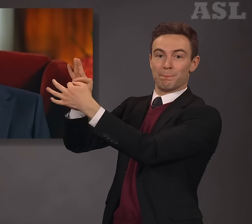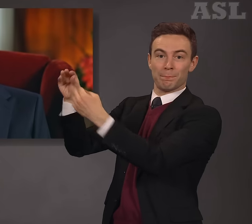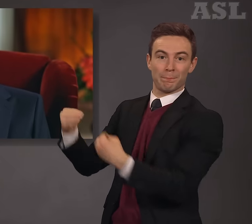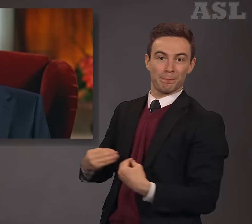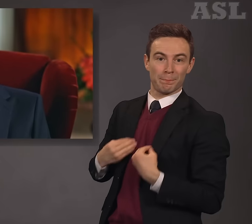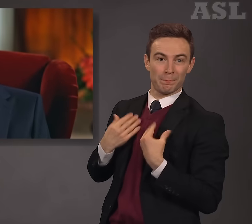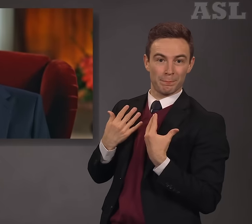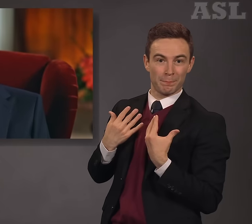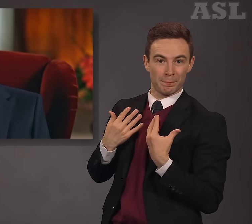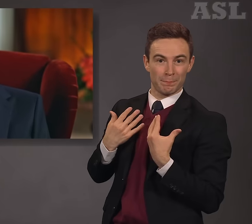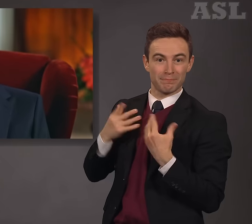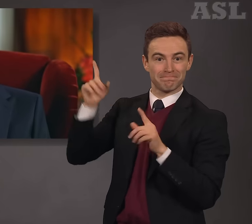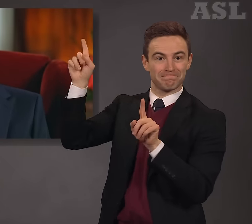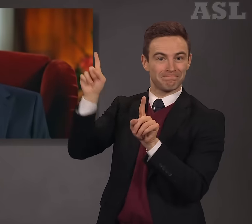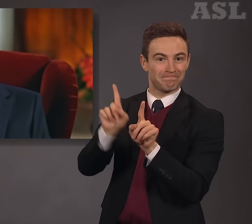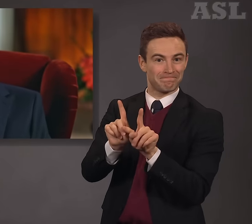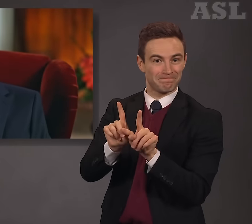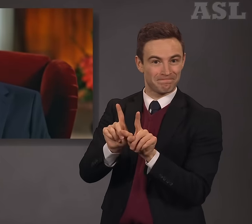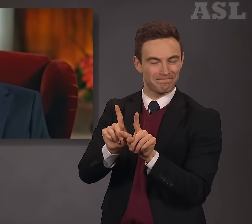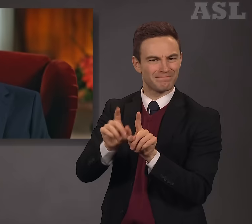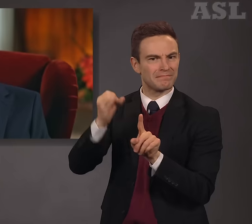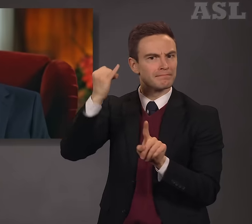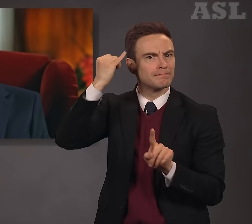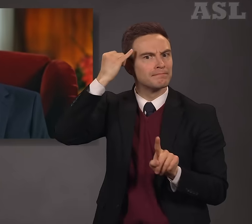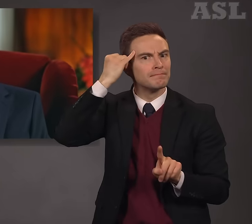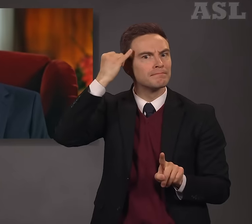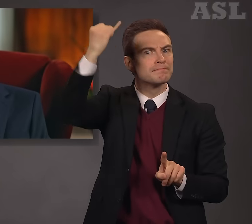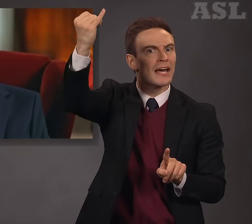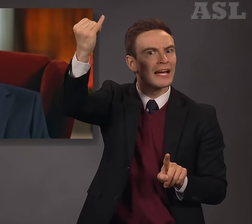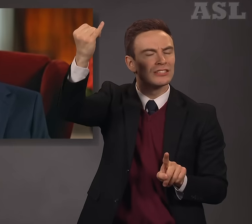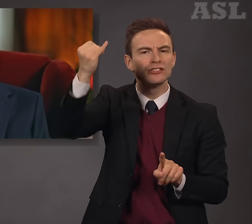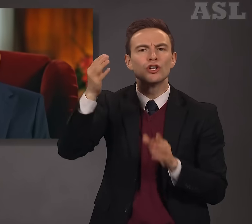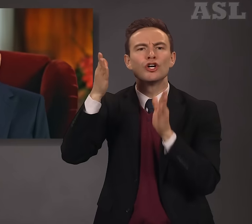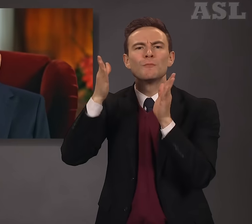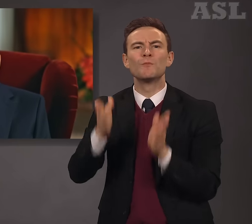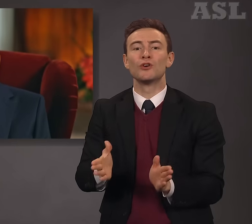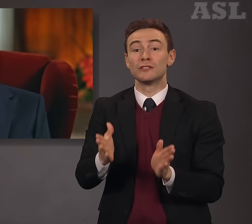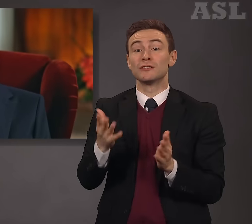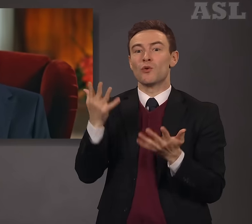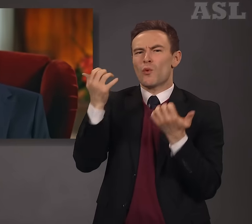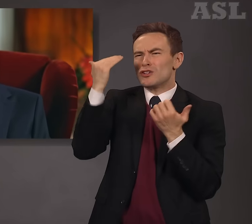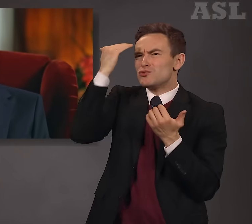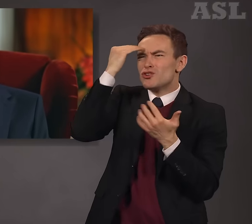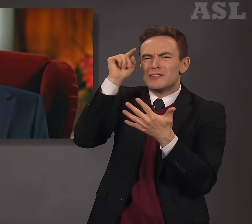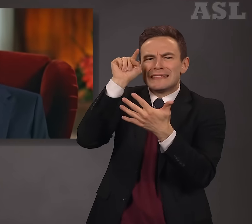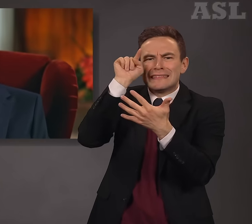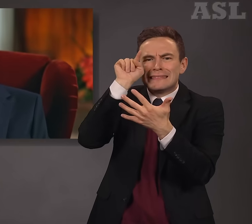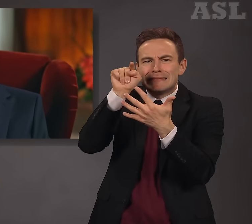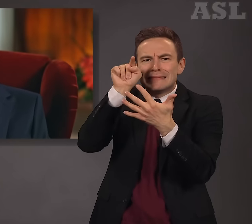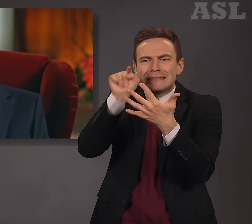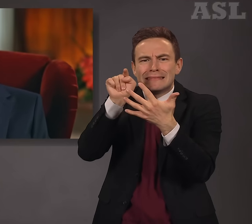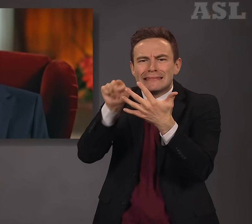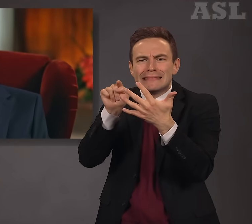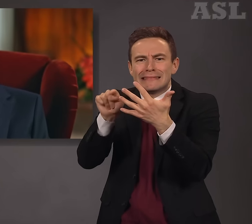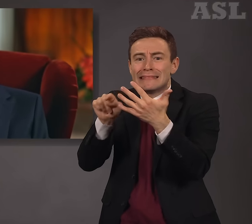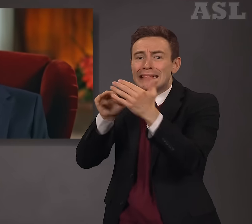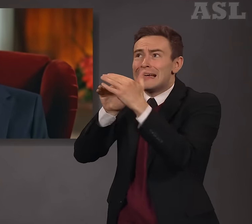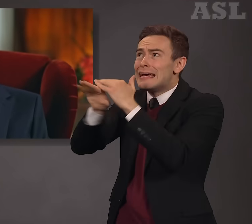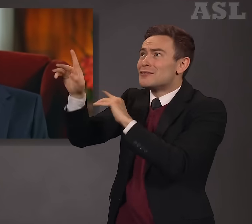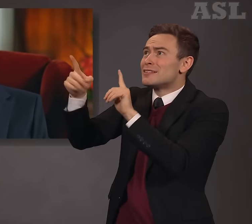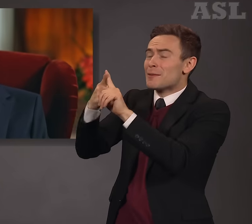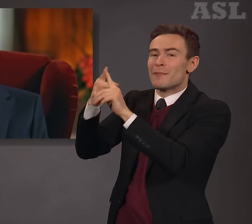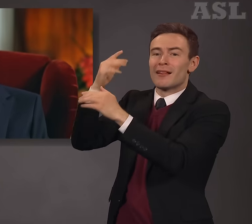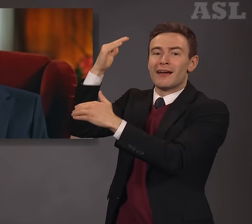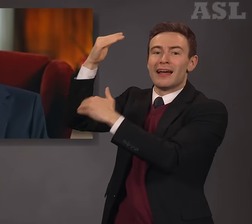Imagine what that promise means in terms of having the heavens open for